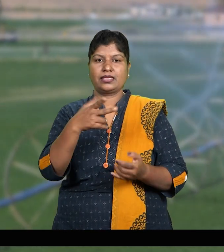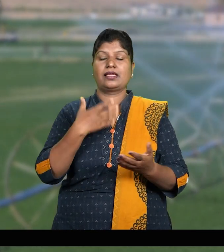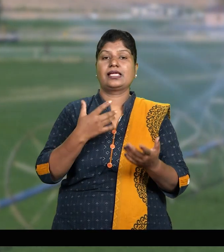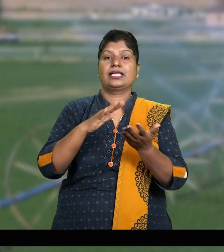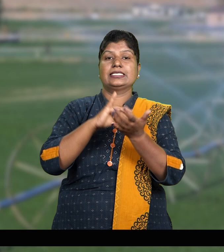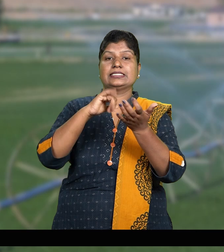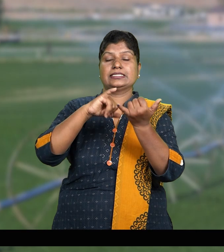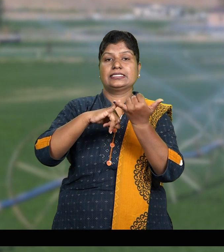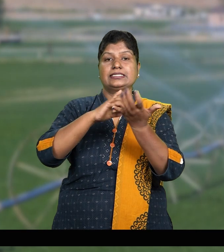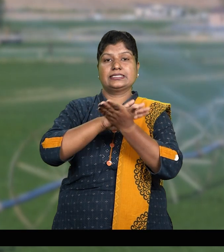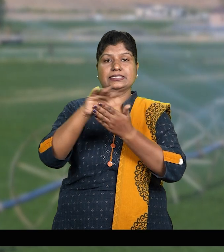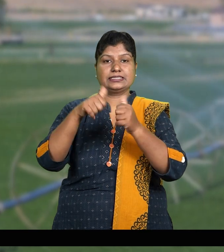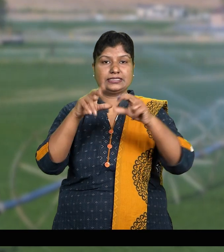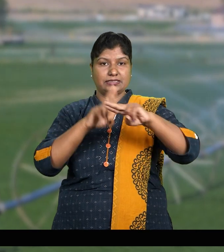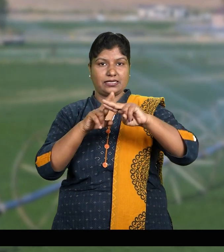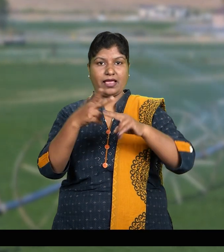chaff.